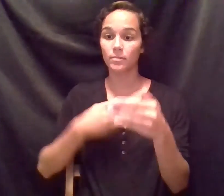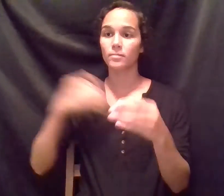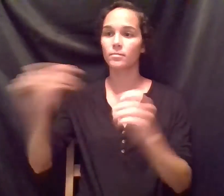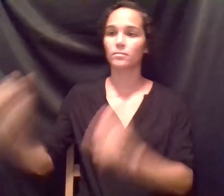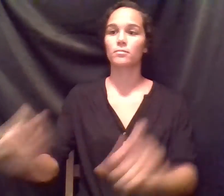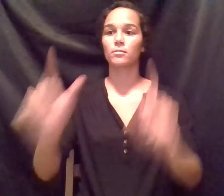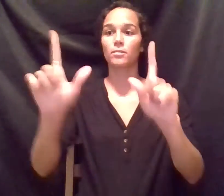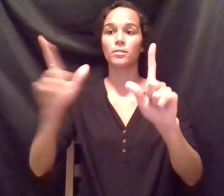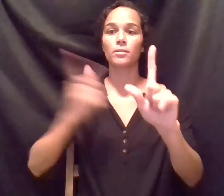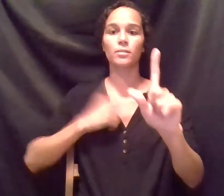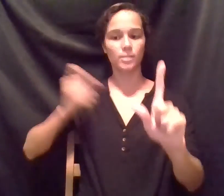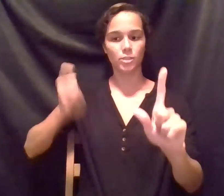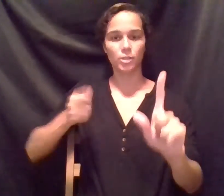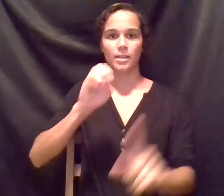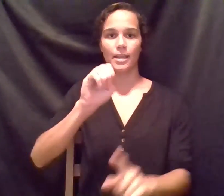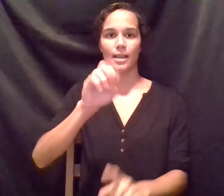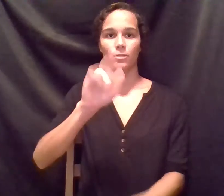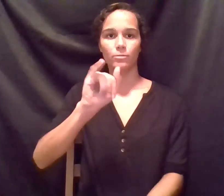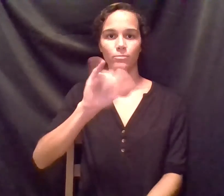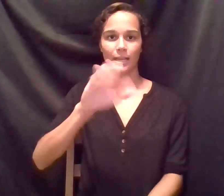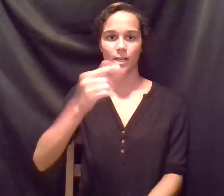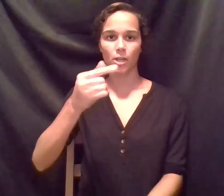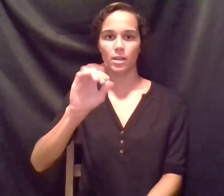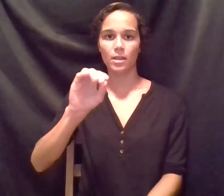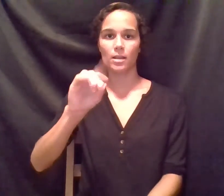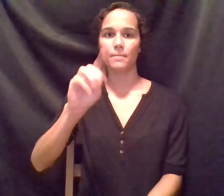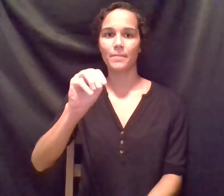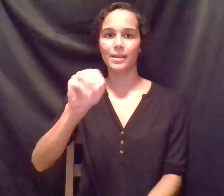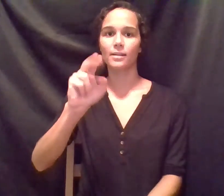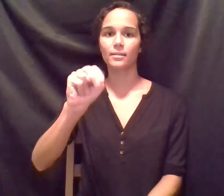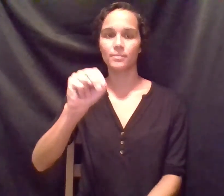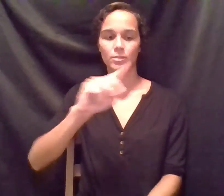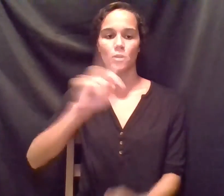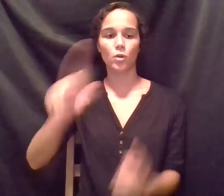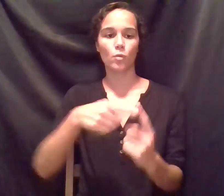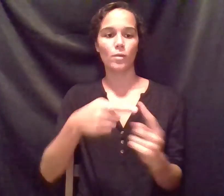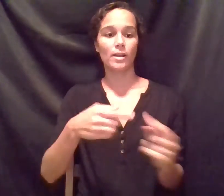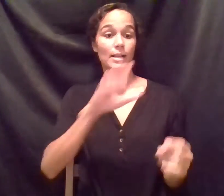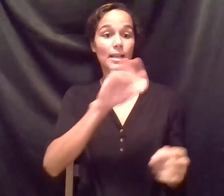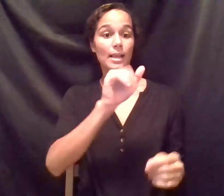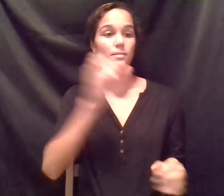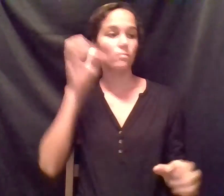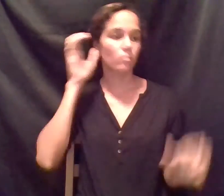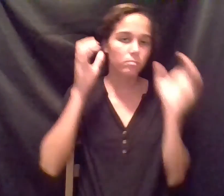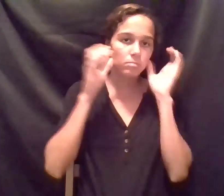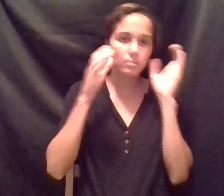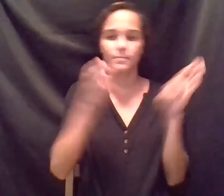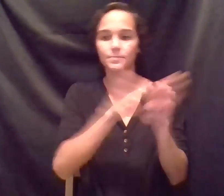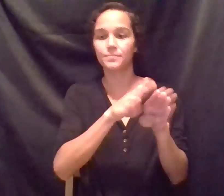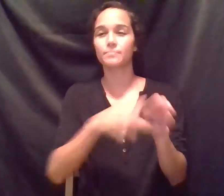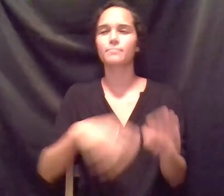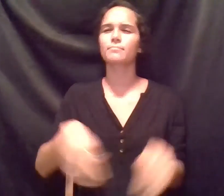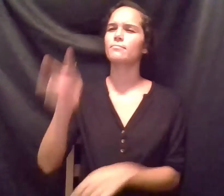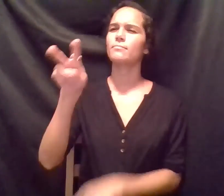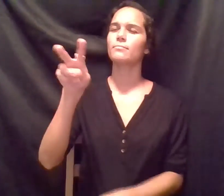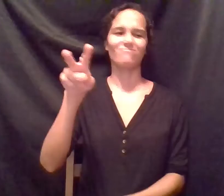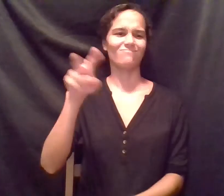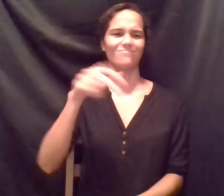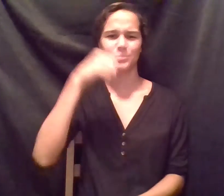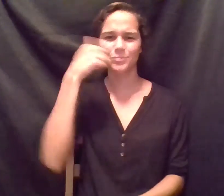Eric Goodman, right after the prosecution closed their case, said, this is ridiculous. You're not guilty, Mr. Stubbs. You don't even have to put on a